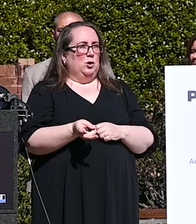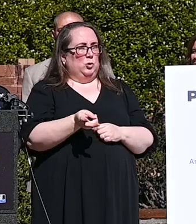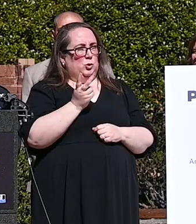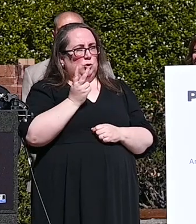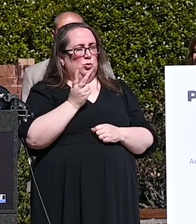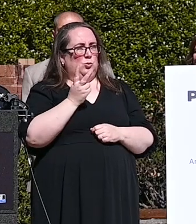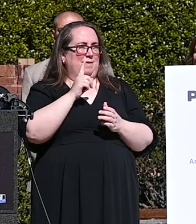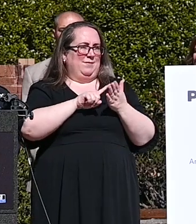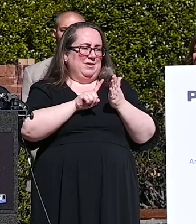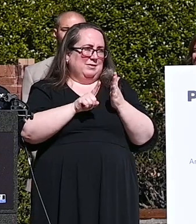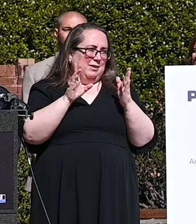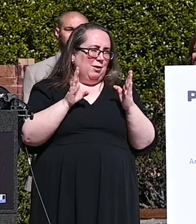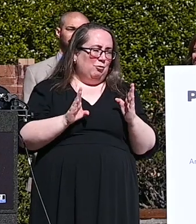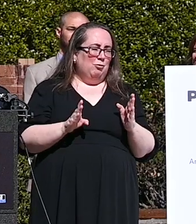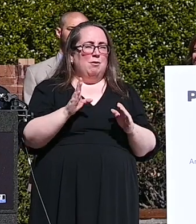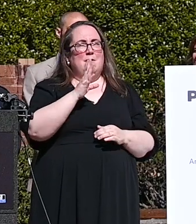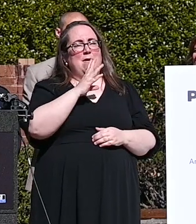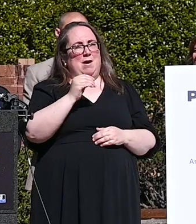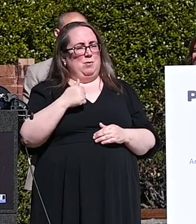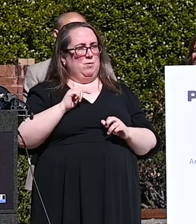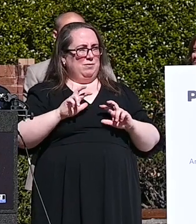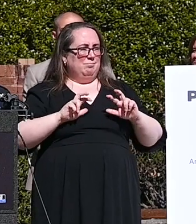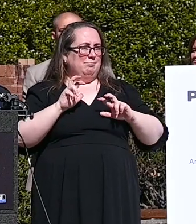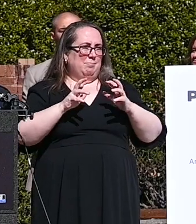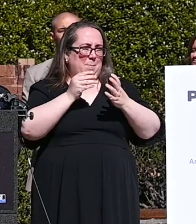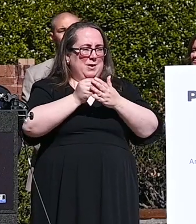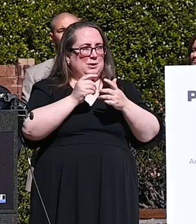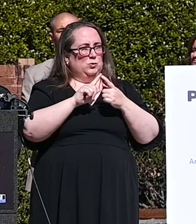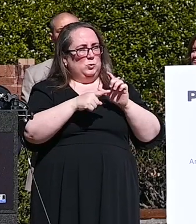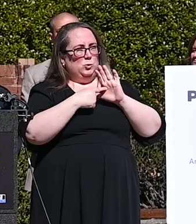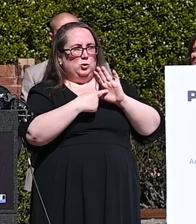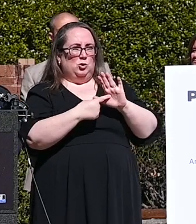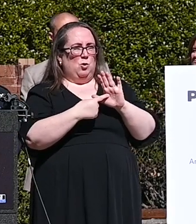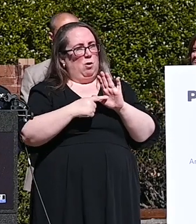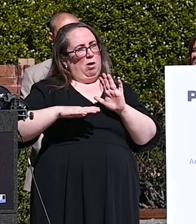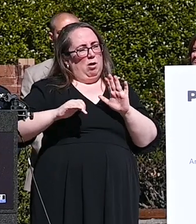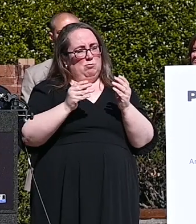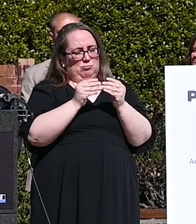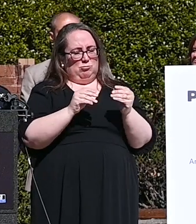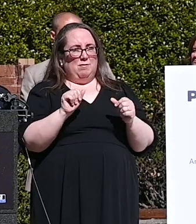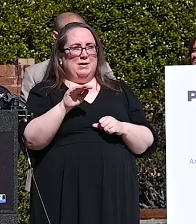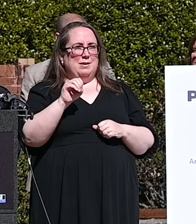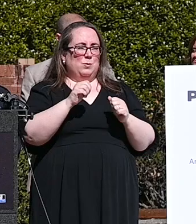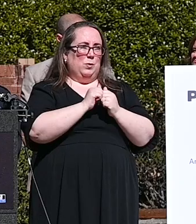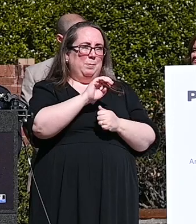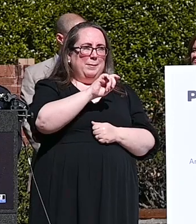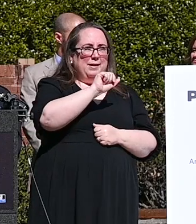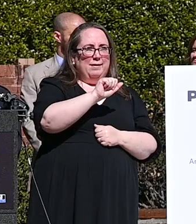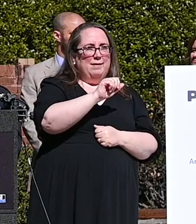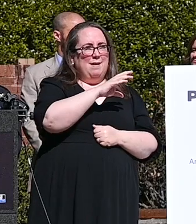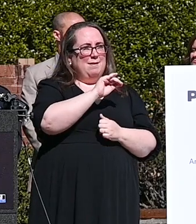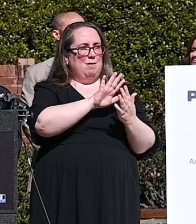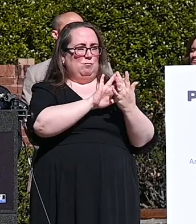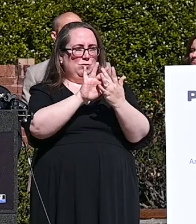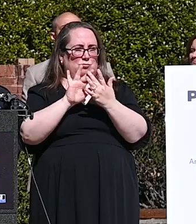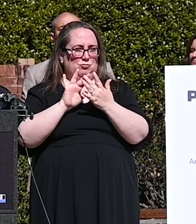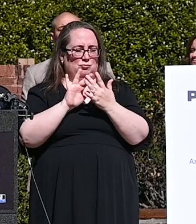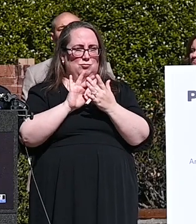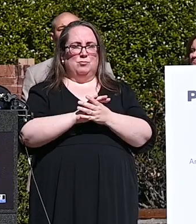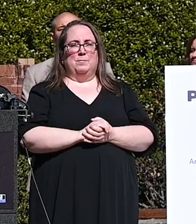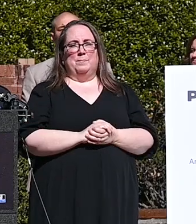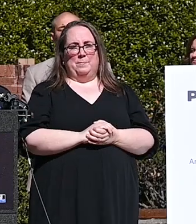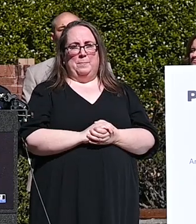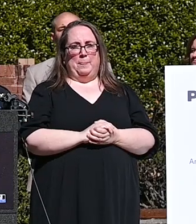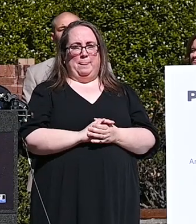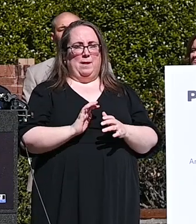dedicated investigators, and we have invested in resources to highlight unsolved cases through media and outreach.